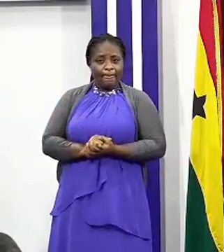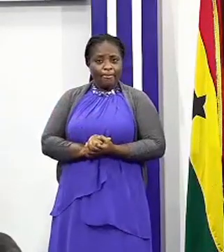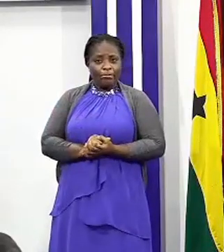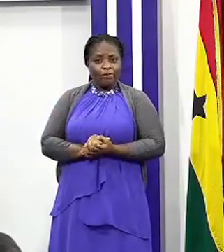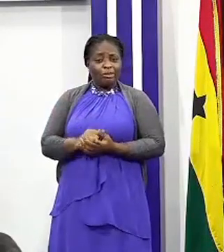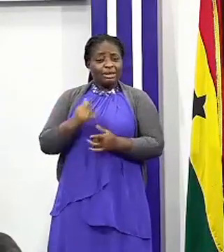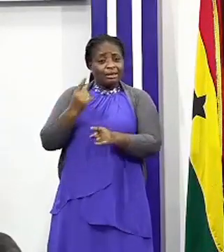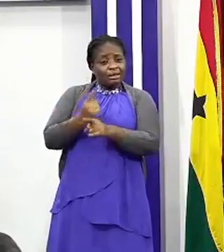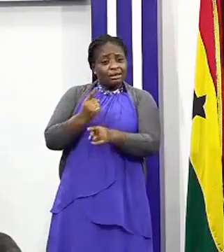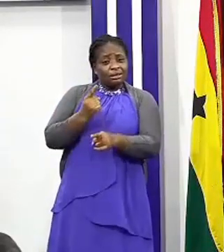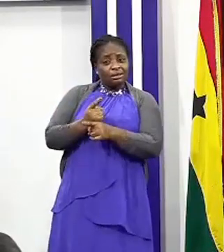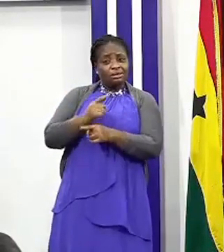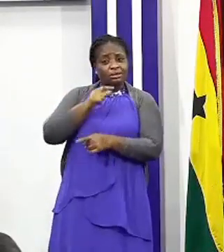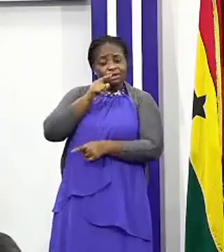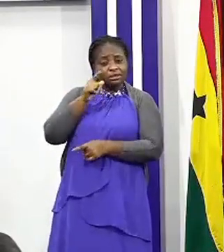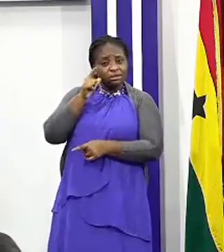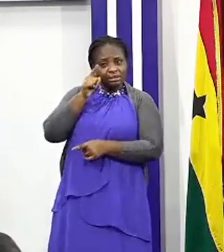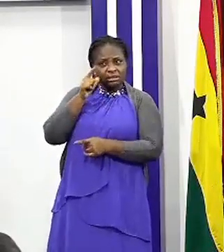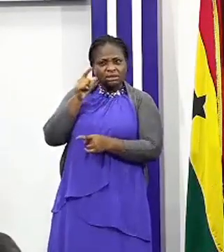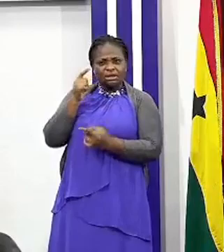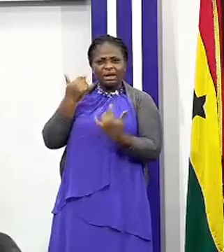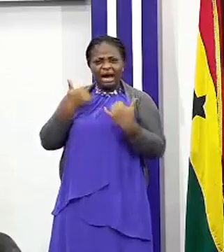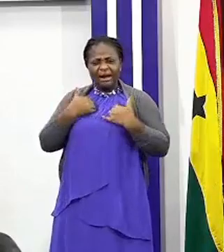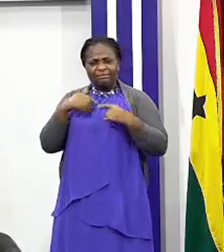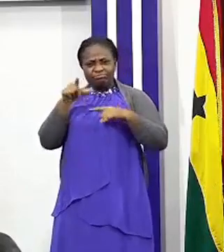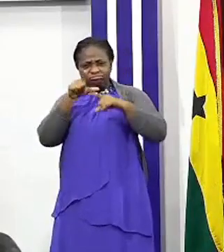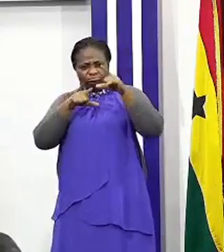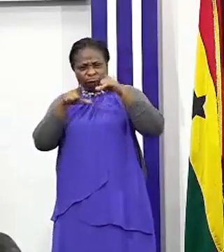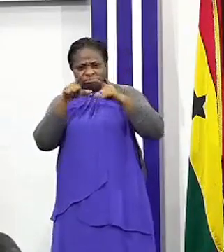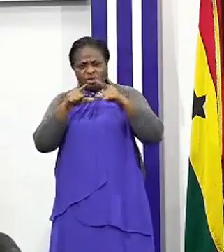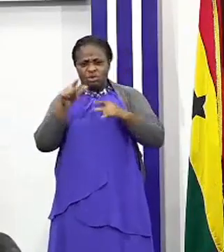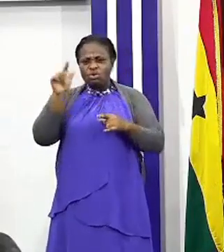as of yesterday, they had processed